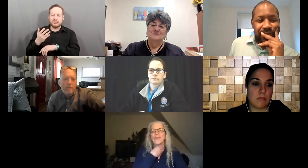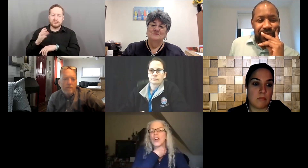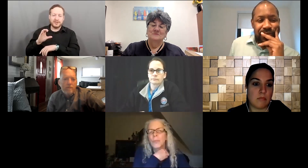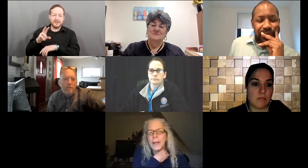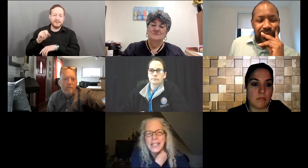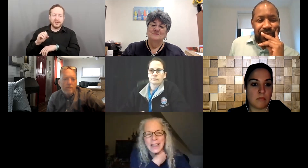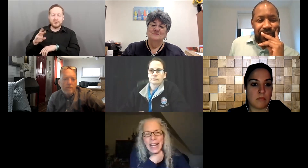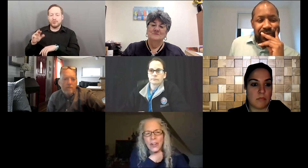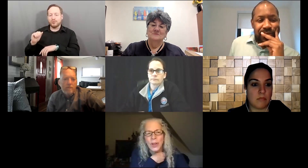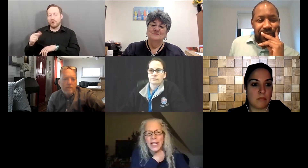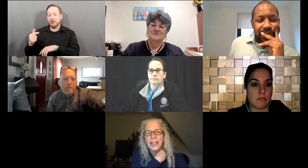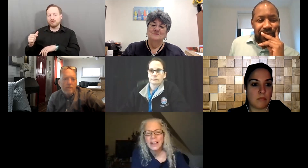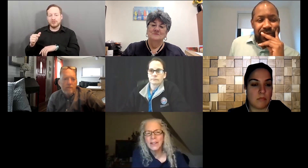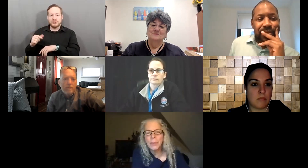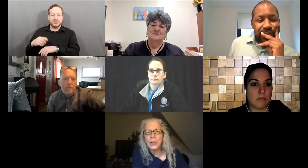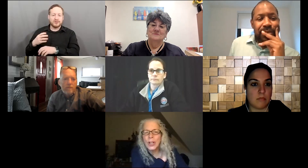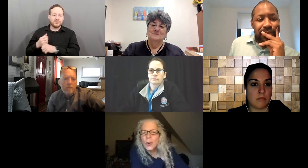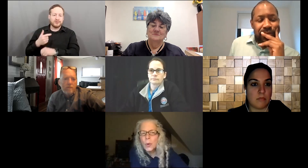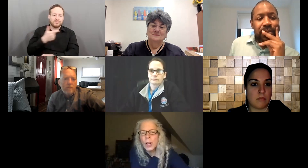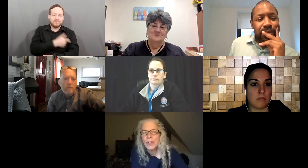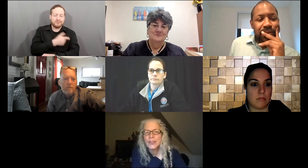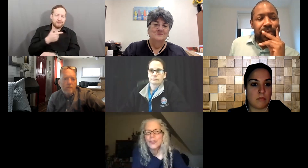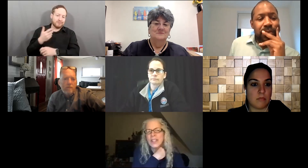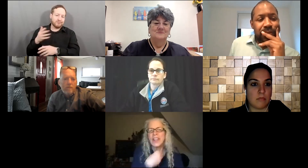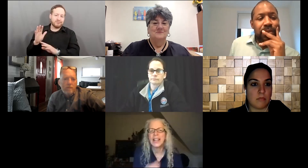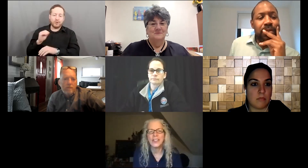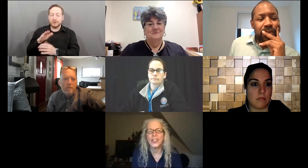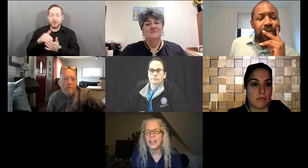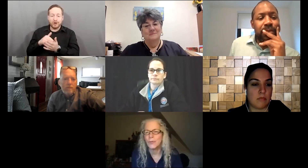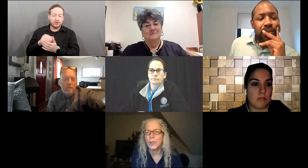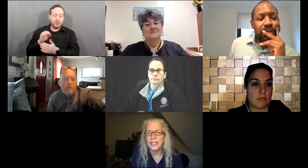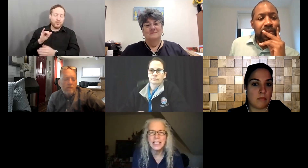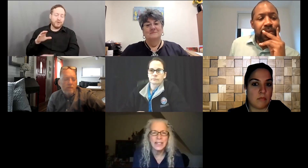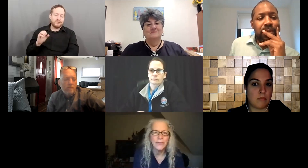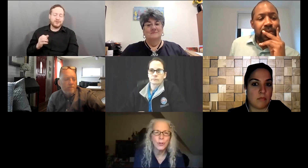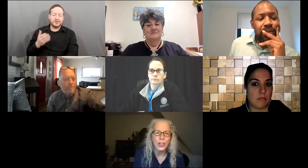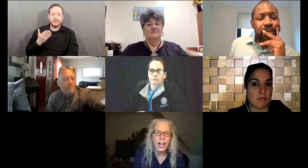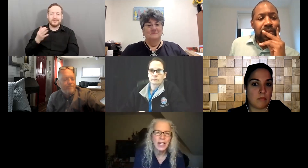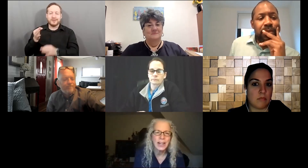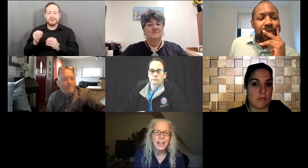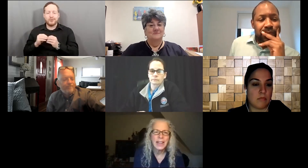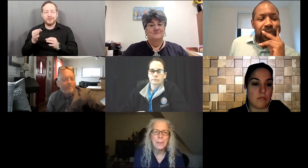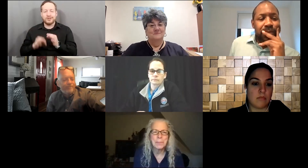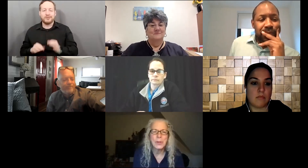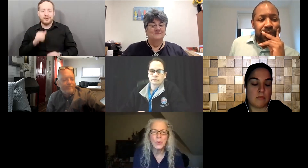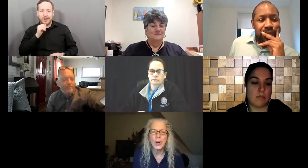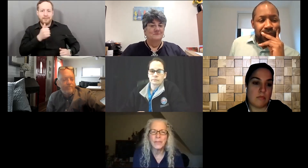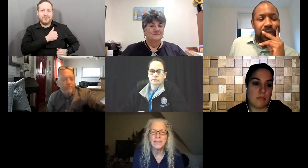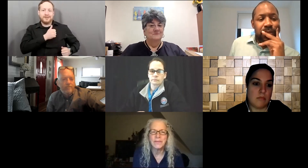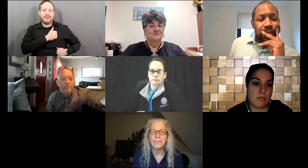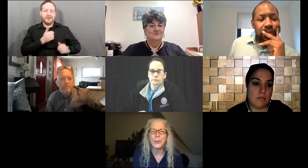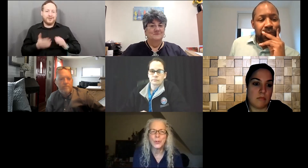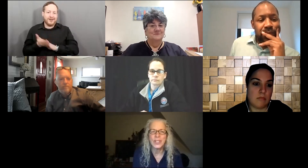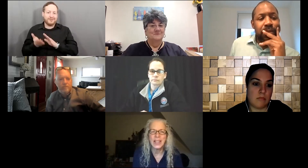you have to go basically annually, but you can go to Walgreens or CVS and just get a really easy flu shot. That might be what